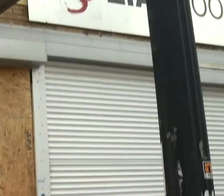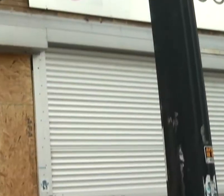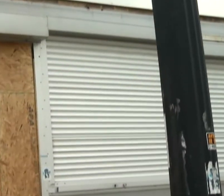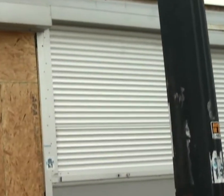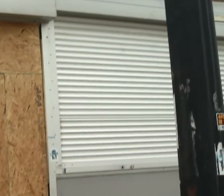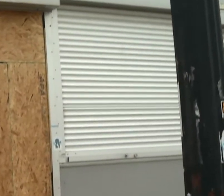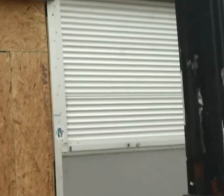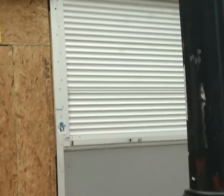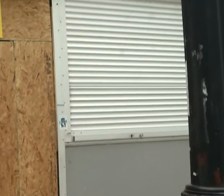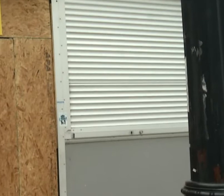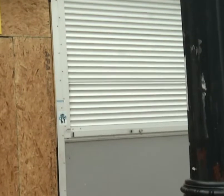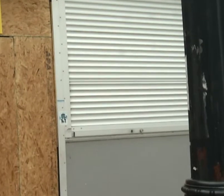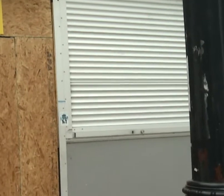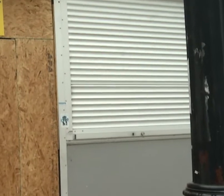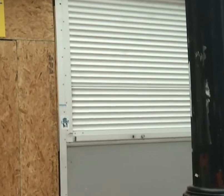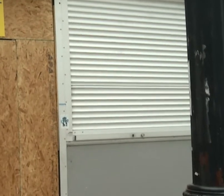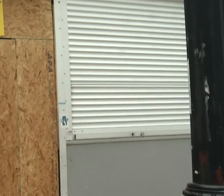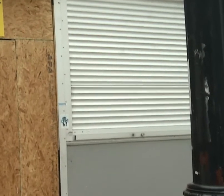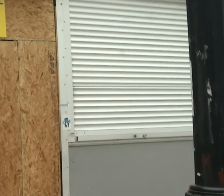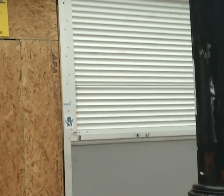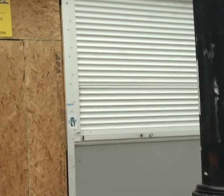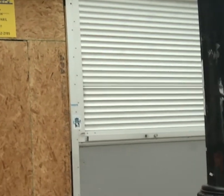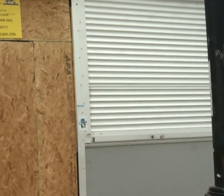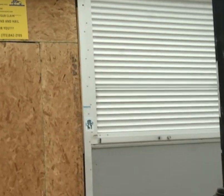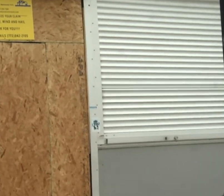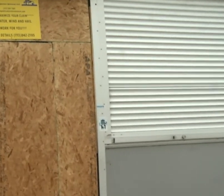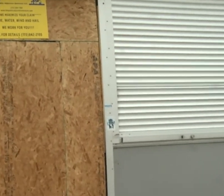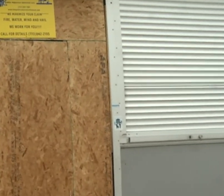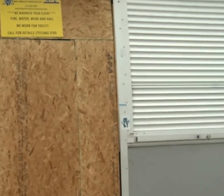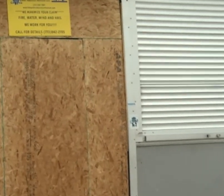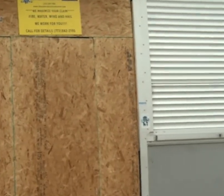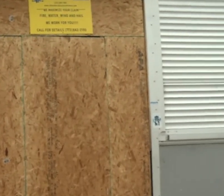Good afternoon. That's better. Thank you so much.